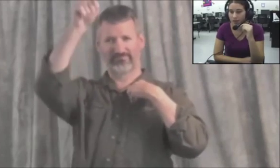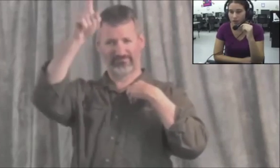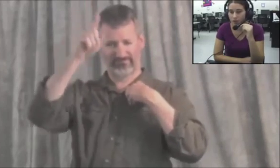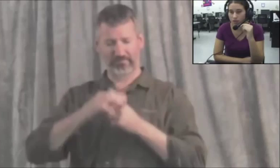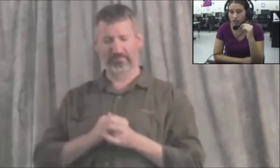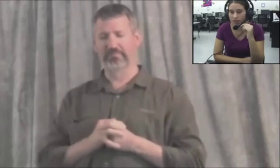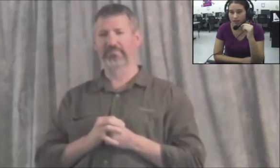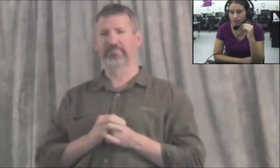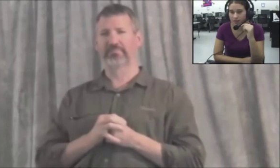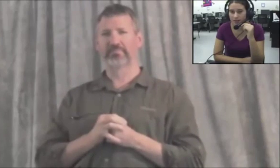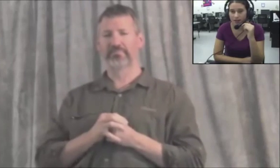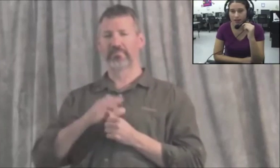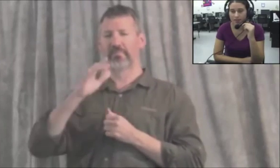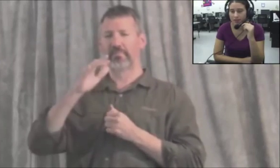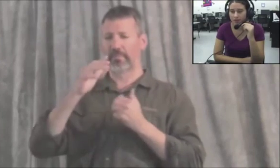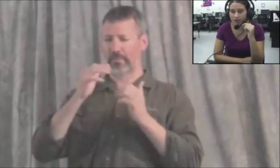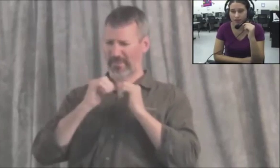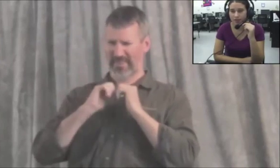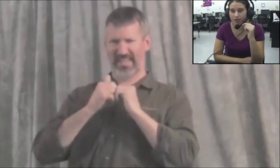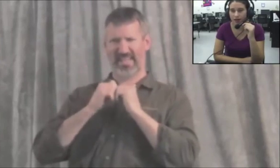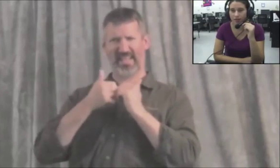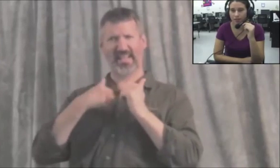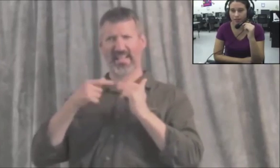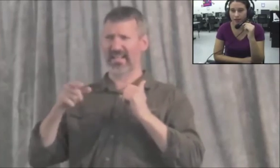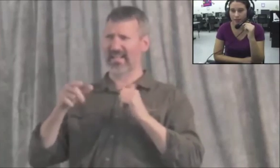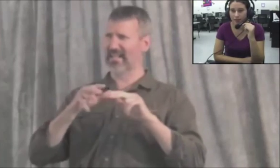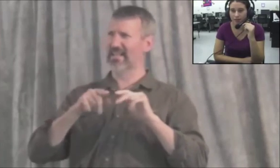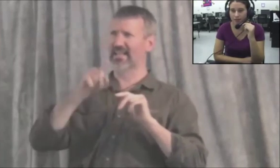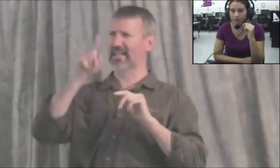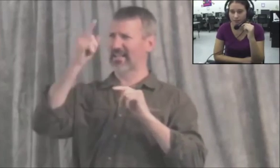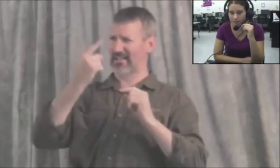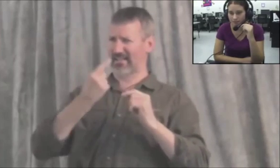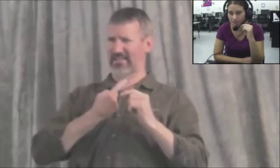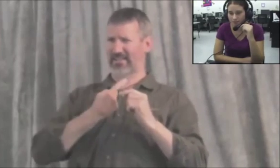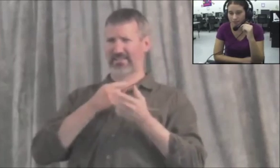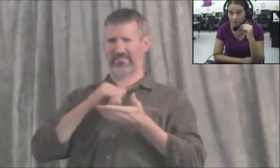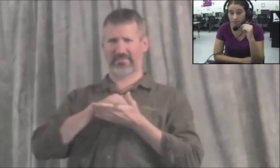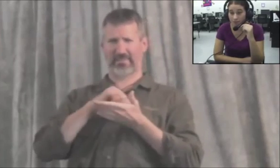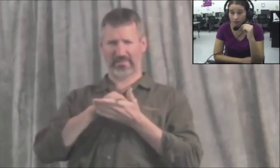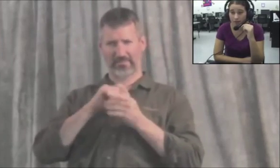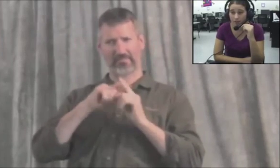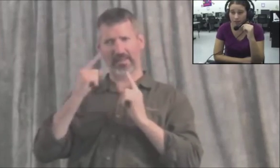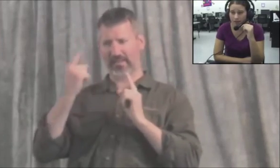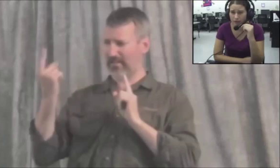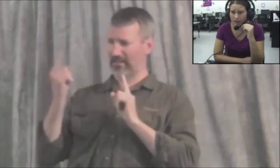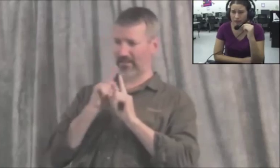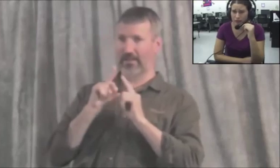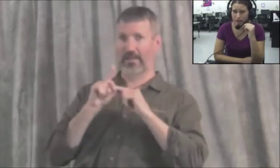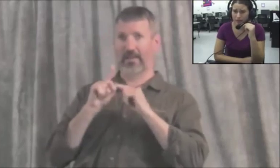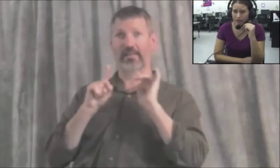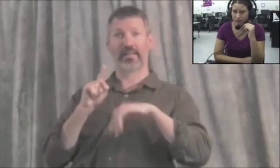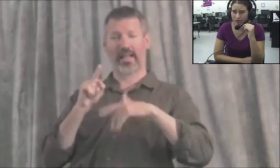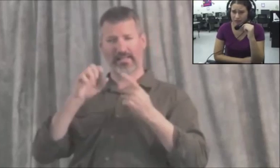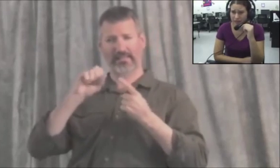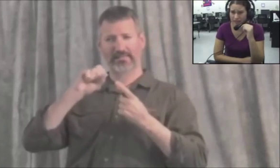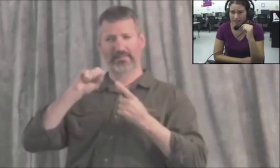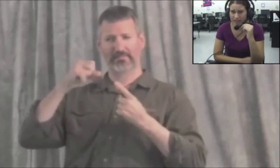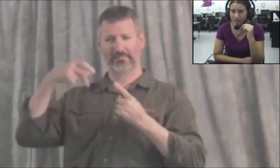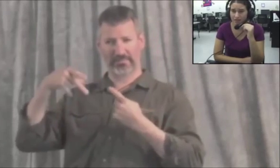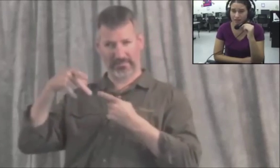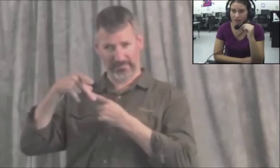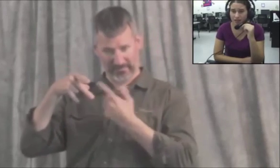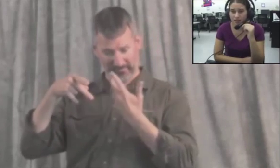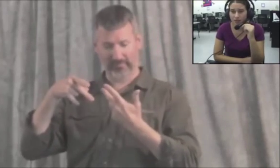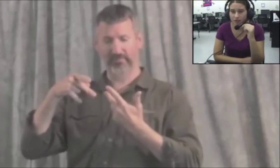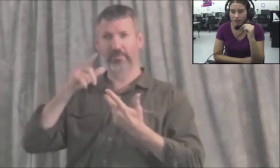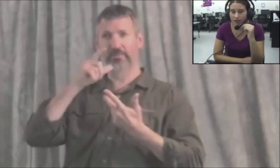and my goal is to climb to the very top of that mountain. But how would I do it? Would I do it by